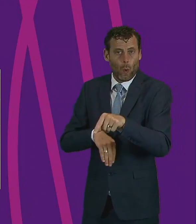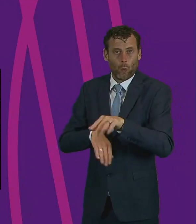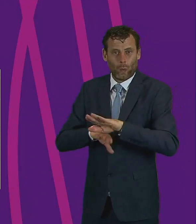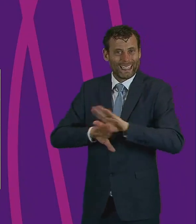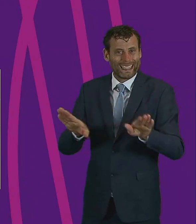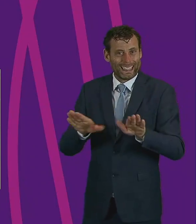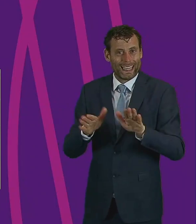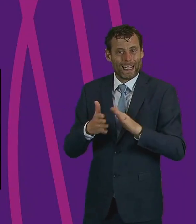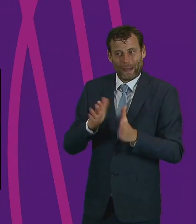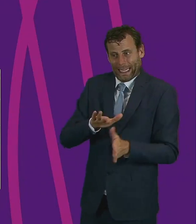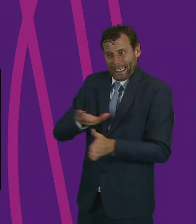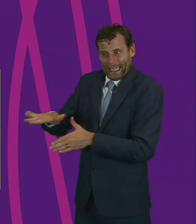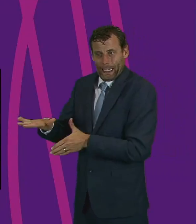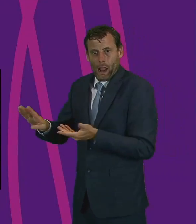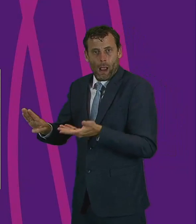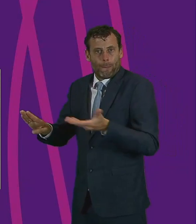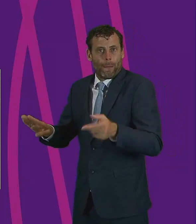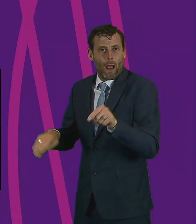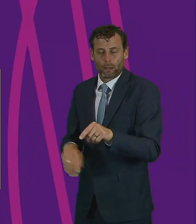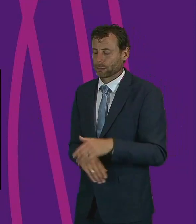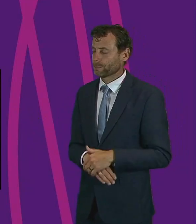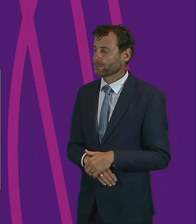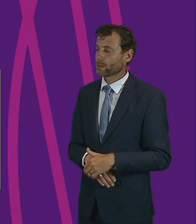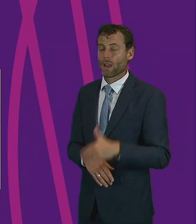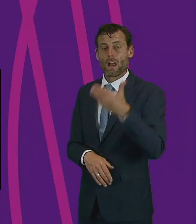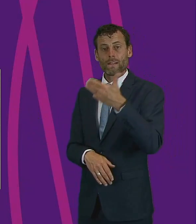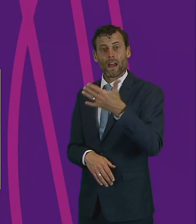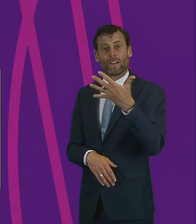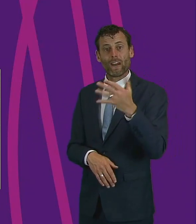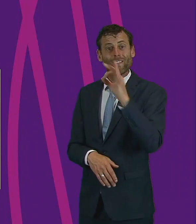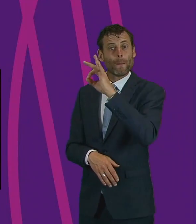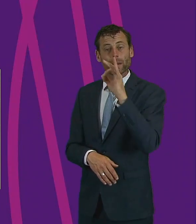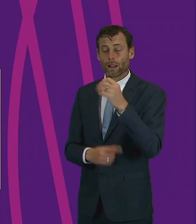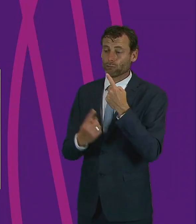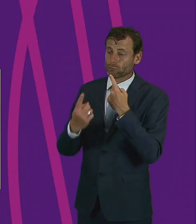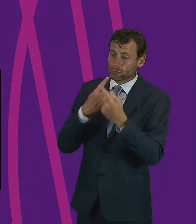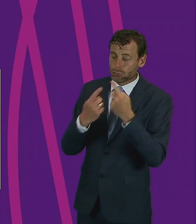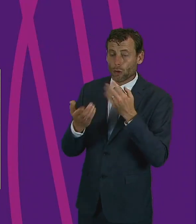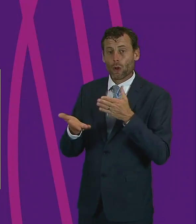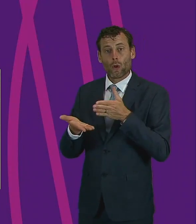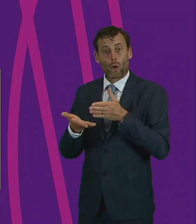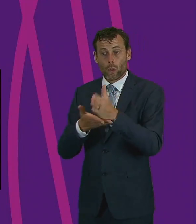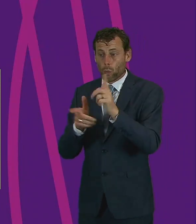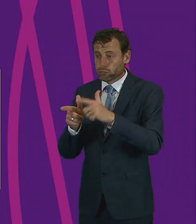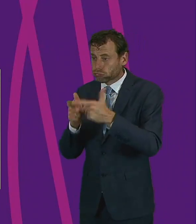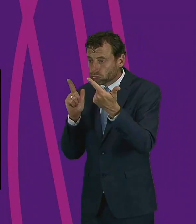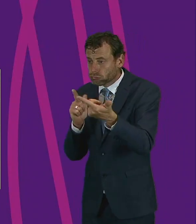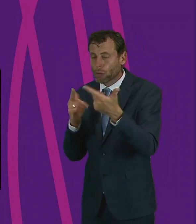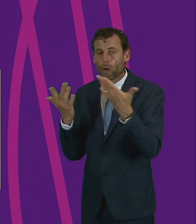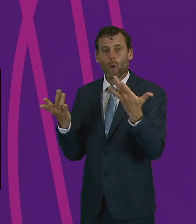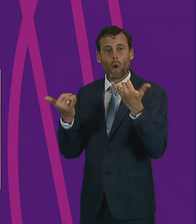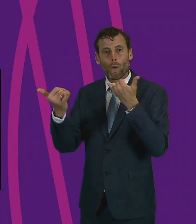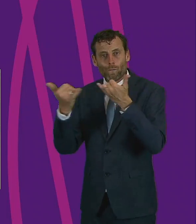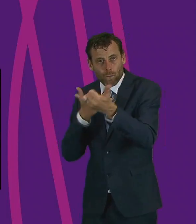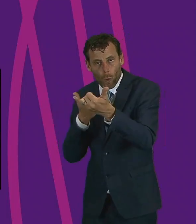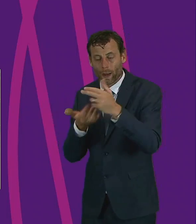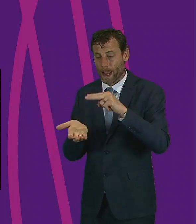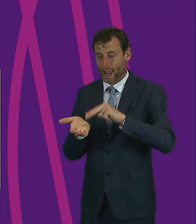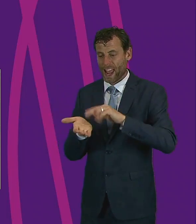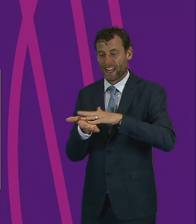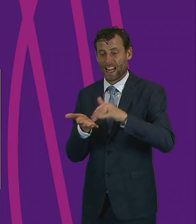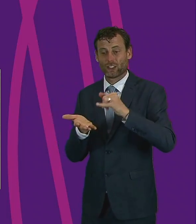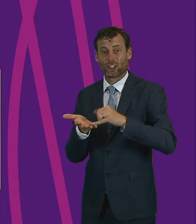Around 95% of consultations with patients have been conducted through near me or phone calls. NHS 24 continues